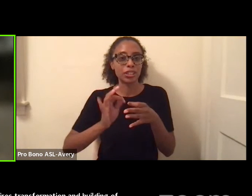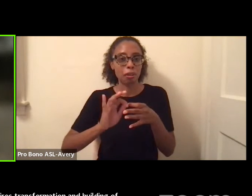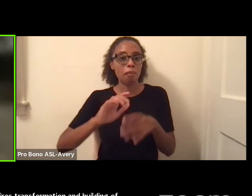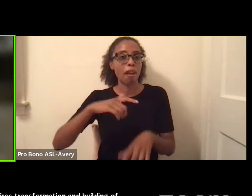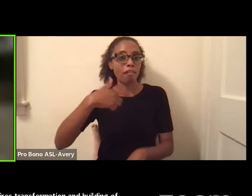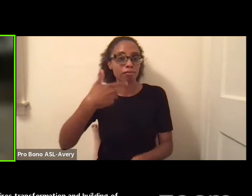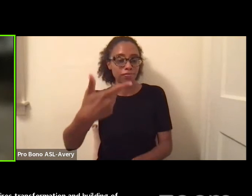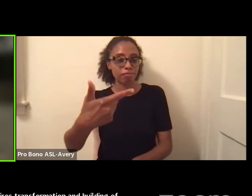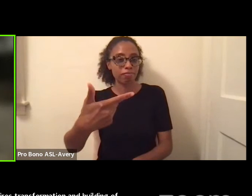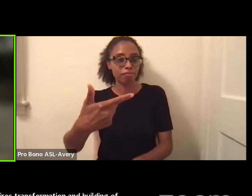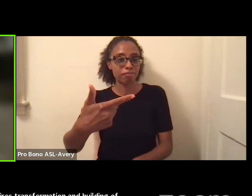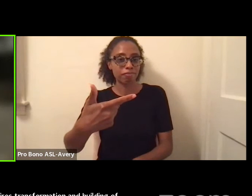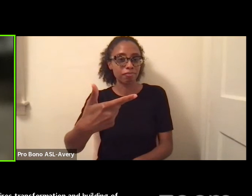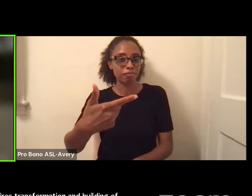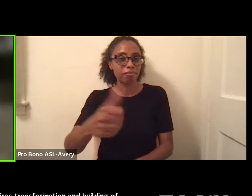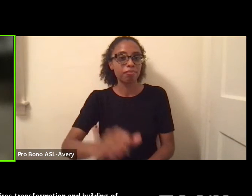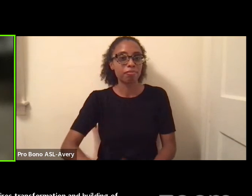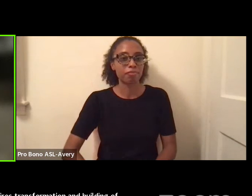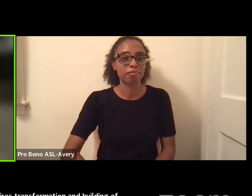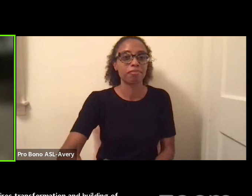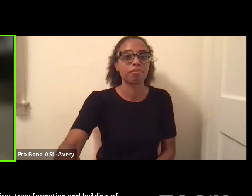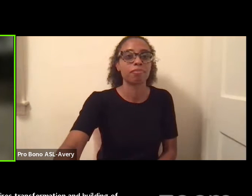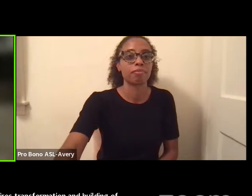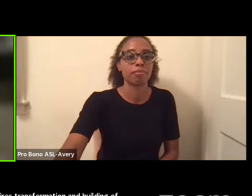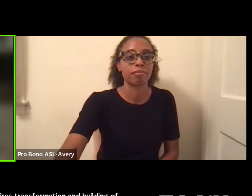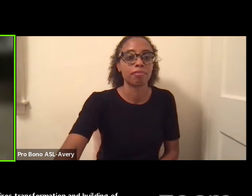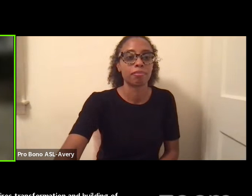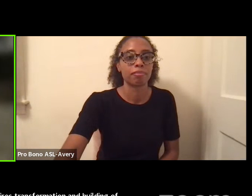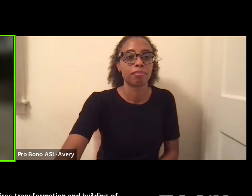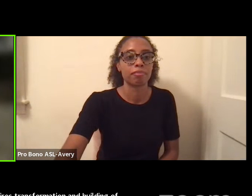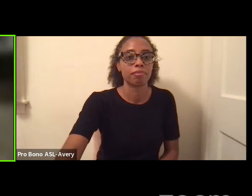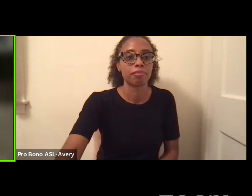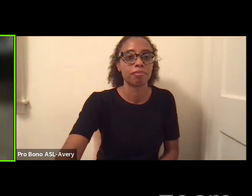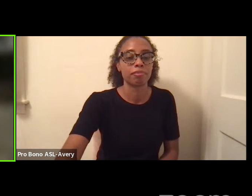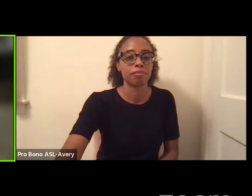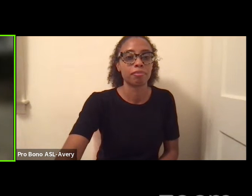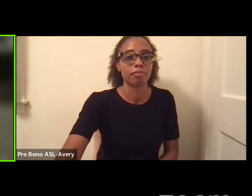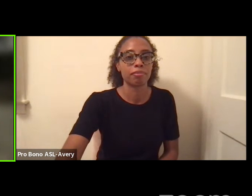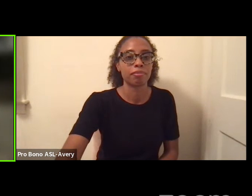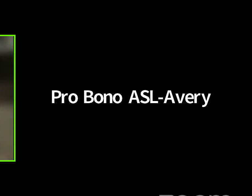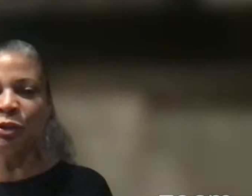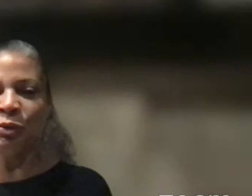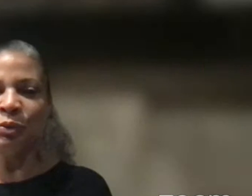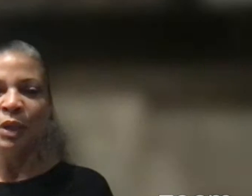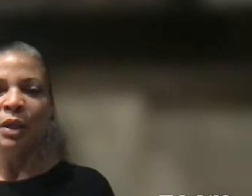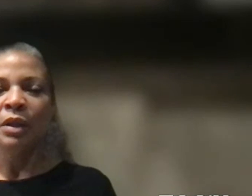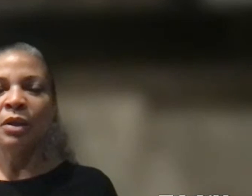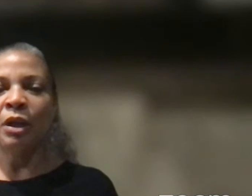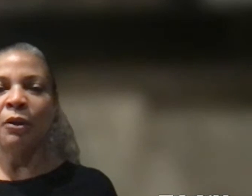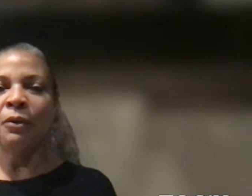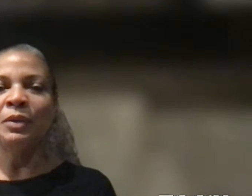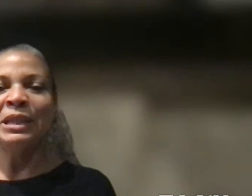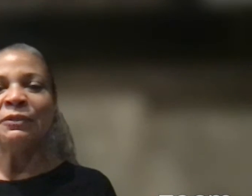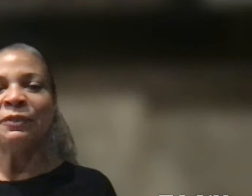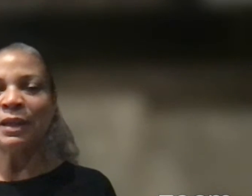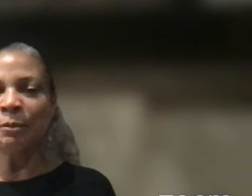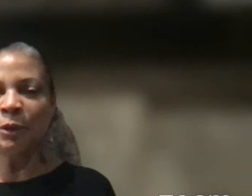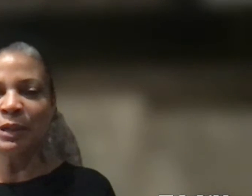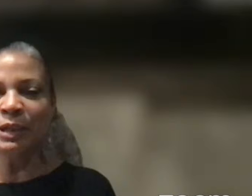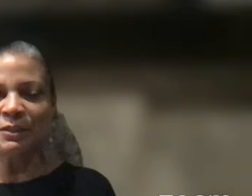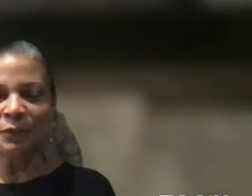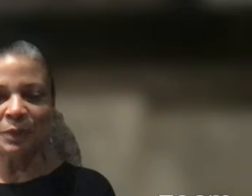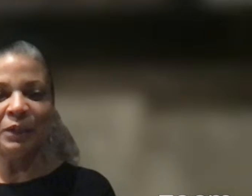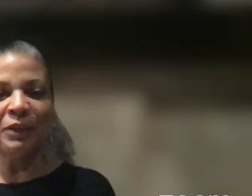that stem from those goals, right? It still can feel daunting, because how do you,